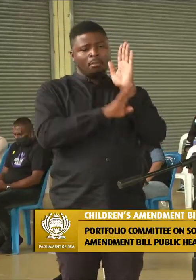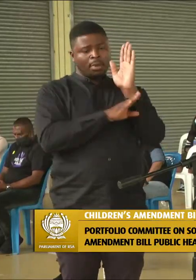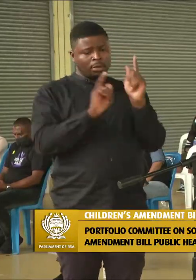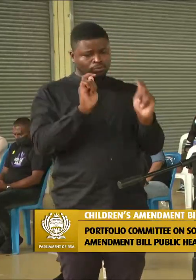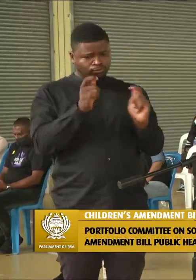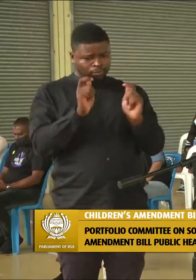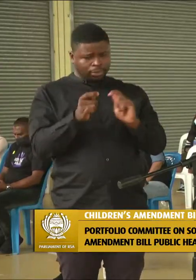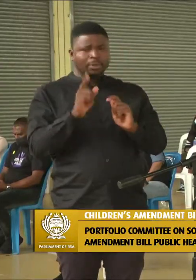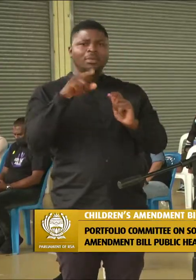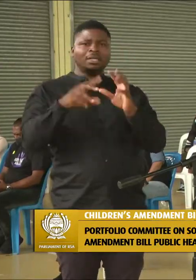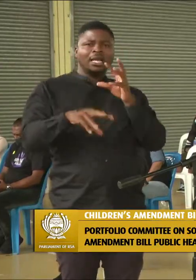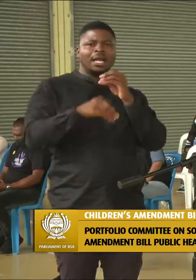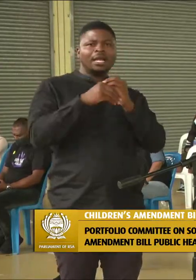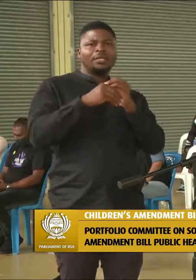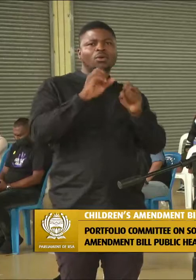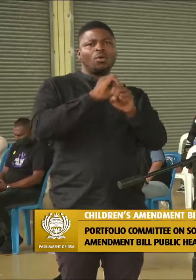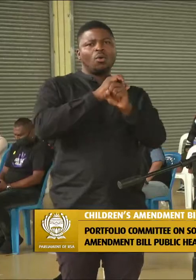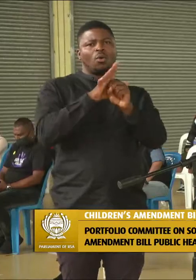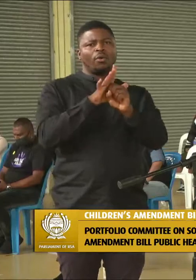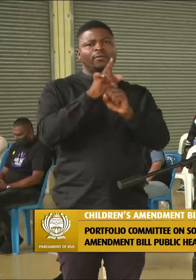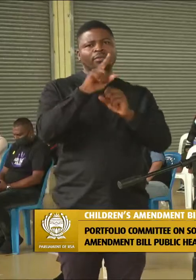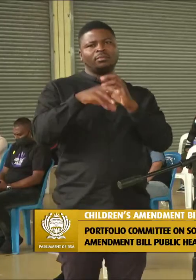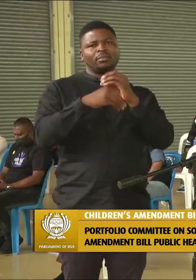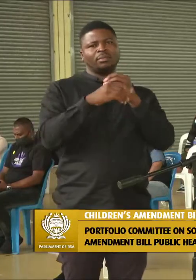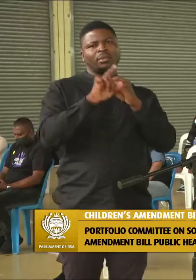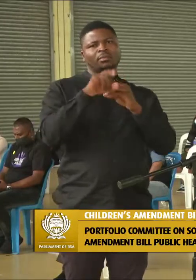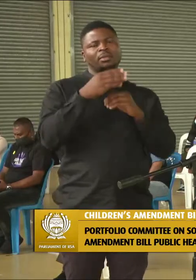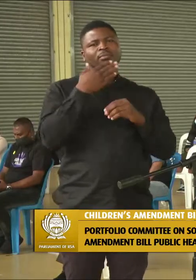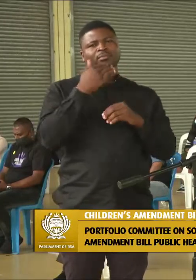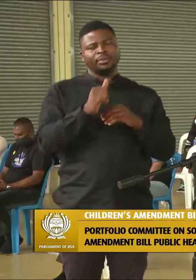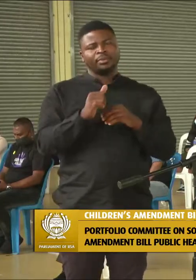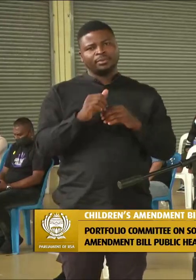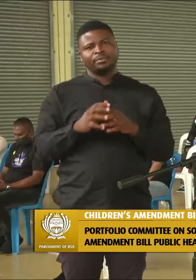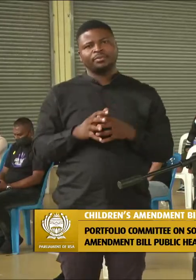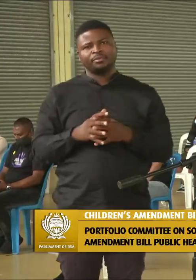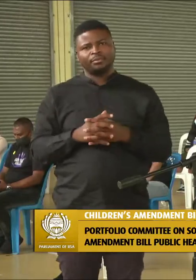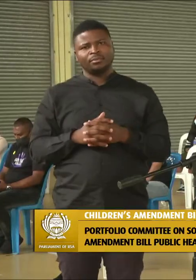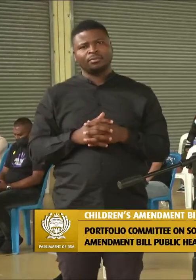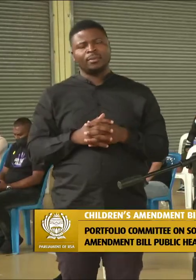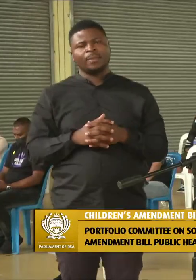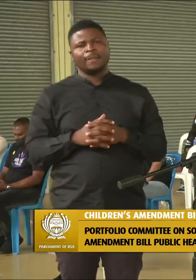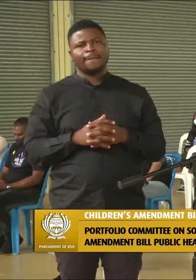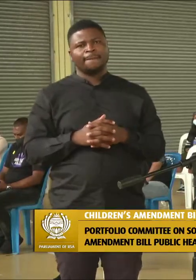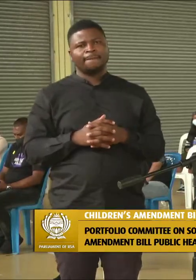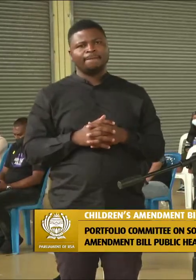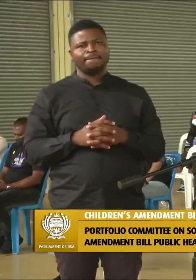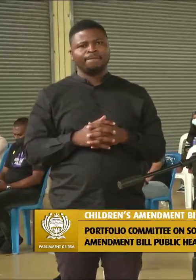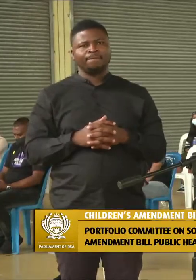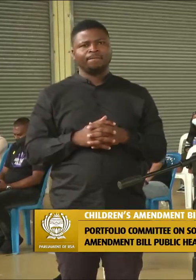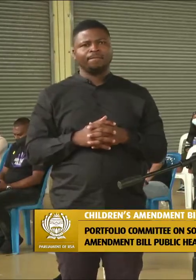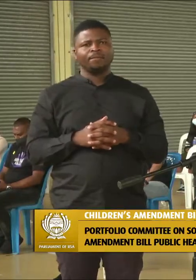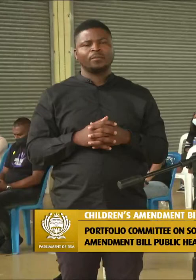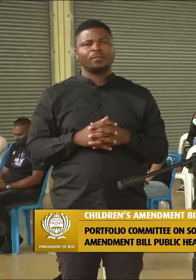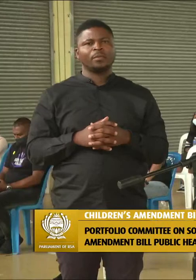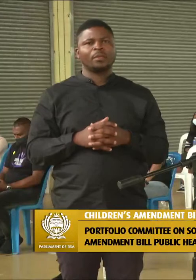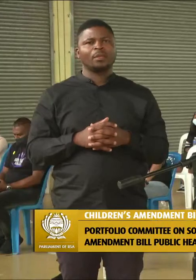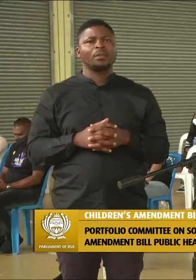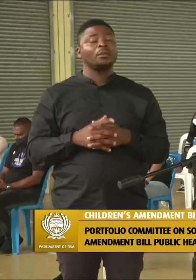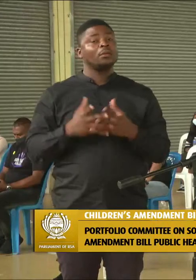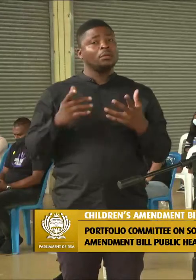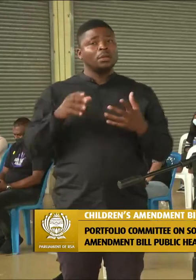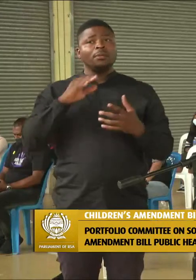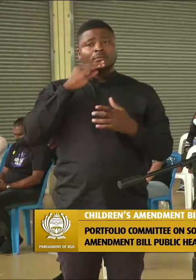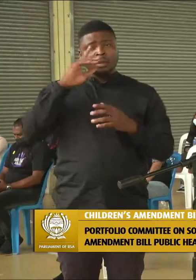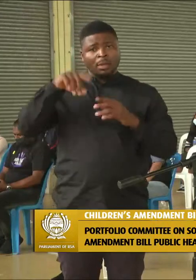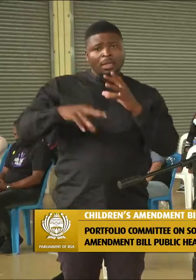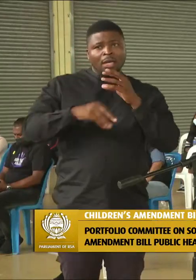as well. Okay. Kuthi ke mase ku-amendwa kuvunyelwana ukuthi sizonikezwa nje ama